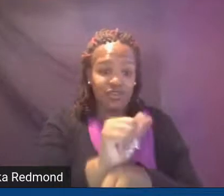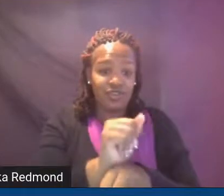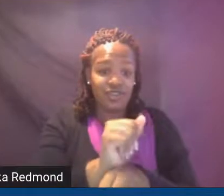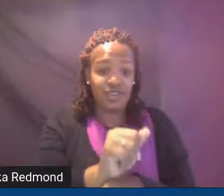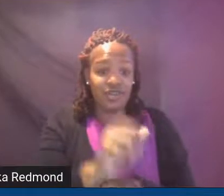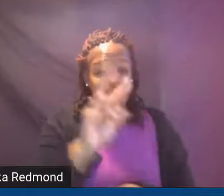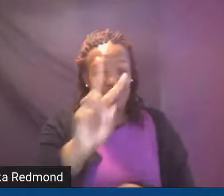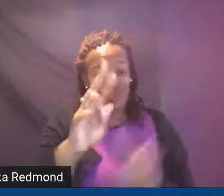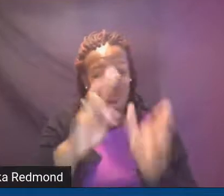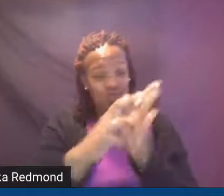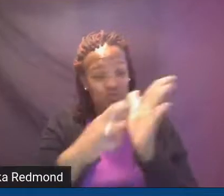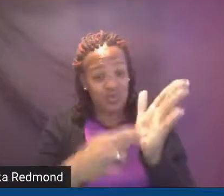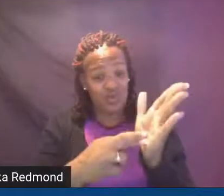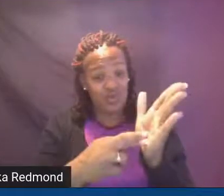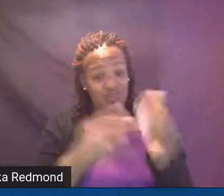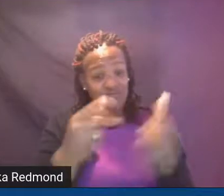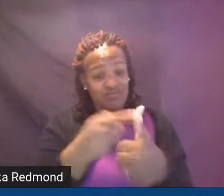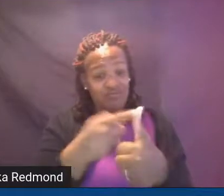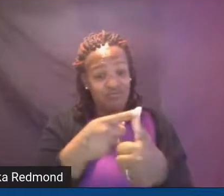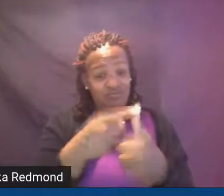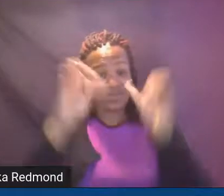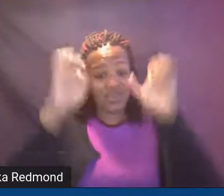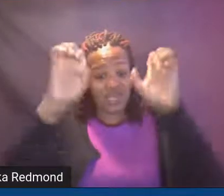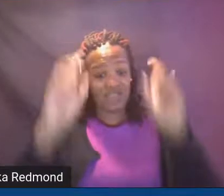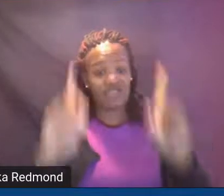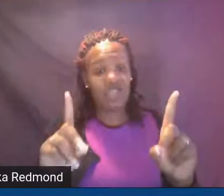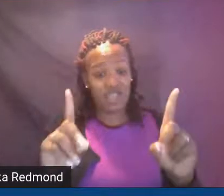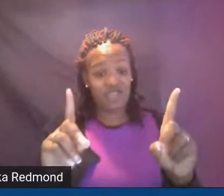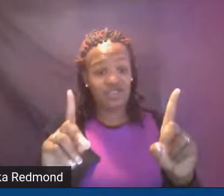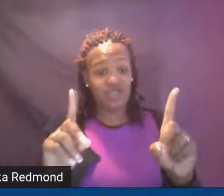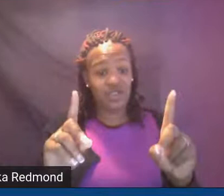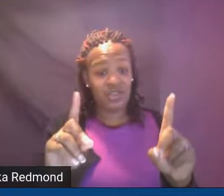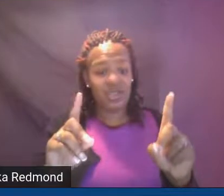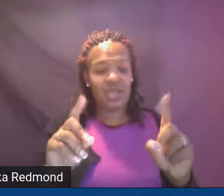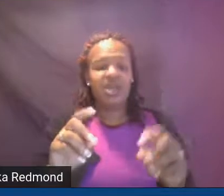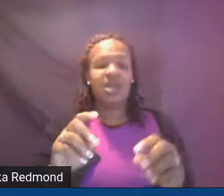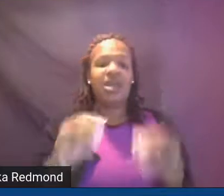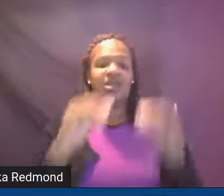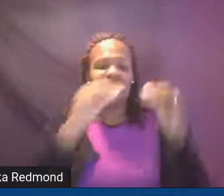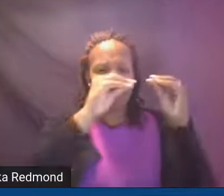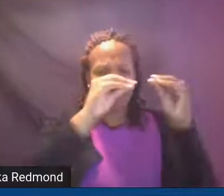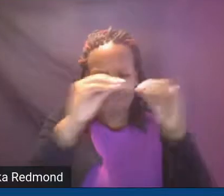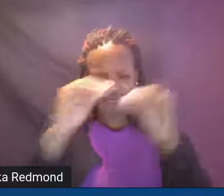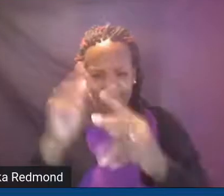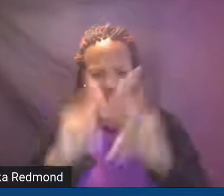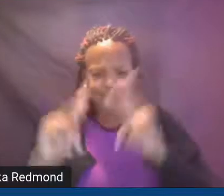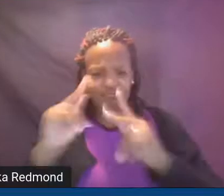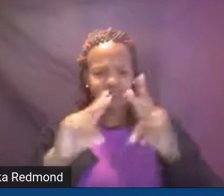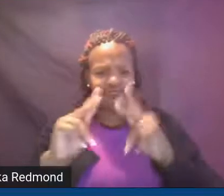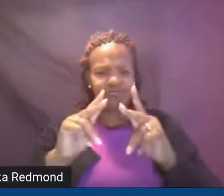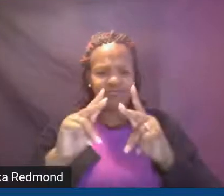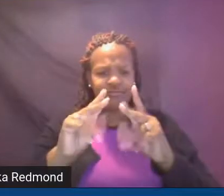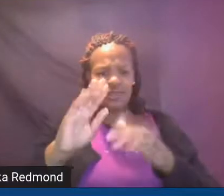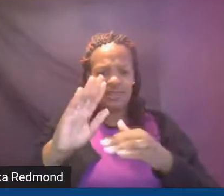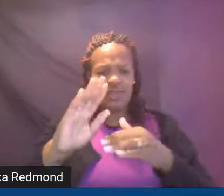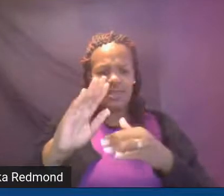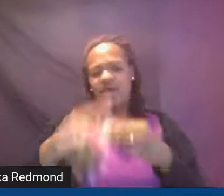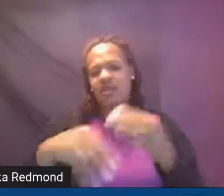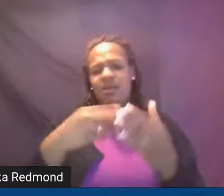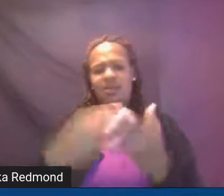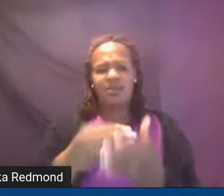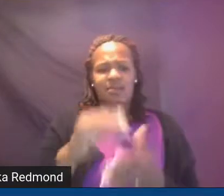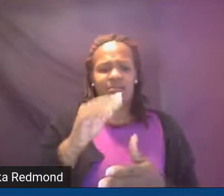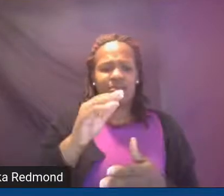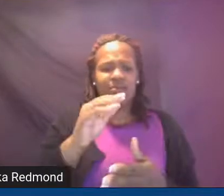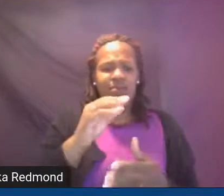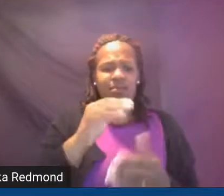and one is education, right? Educating people on this entire population of people with very unique skills